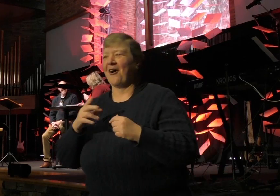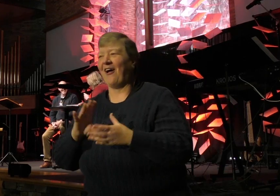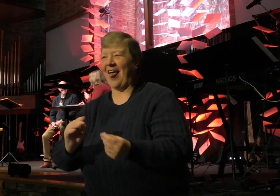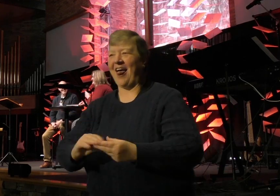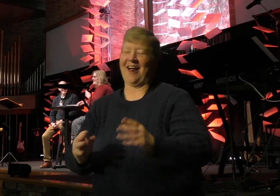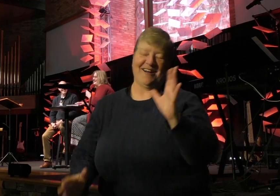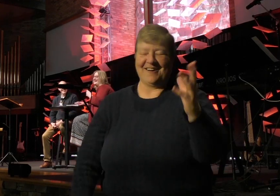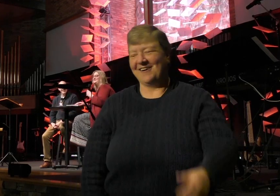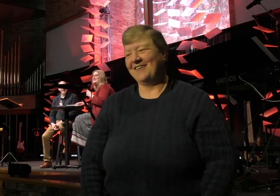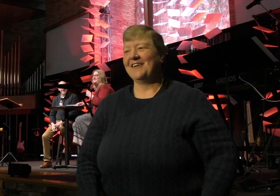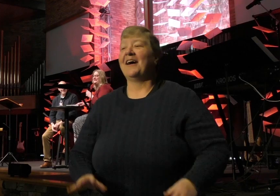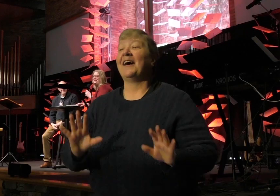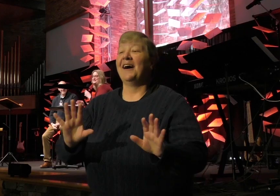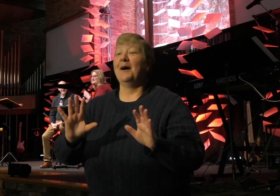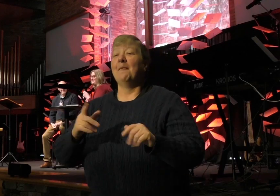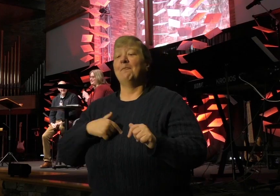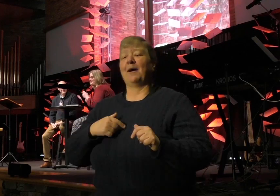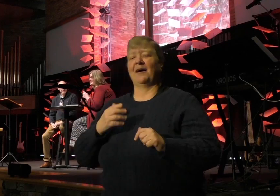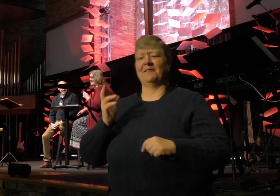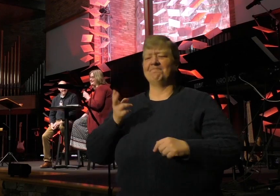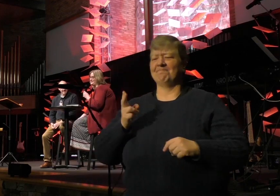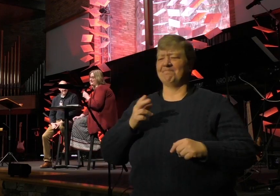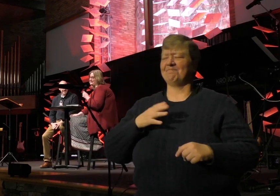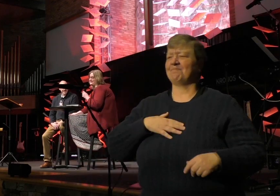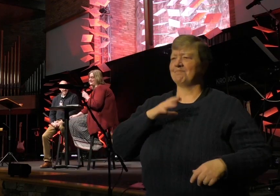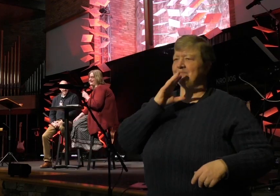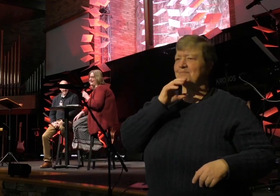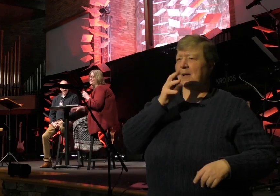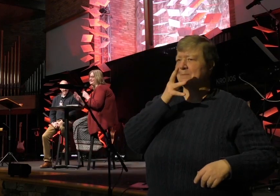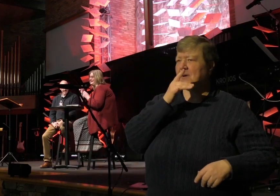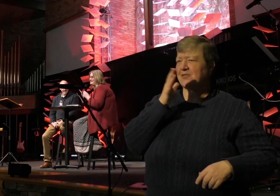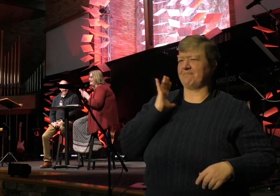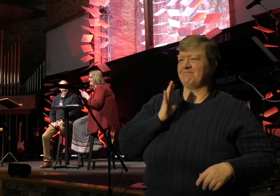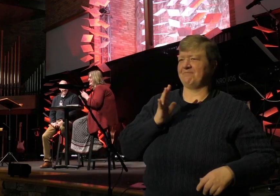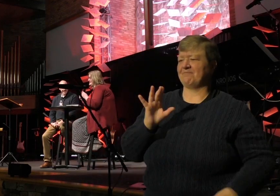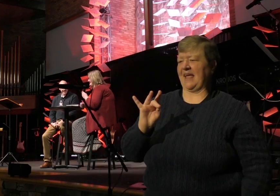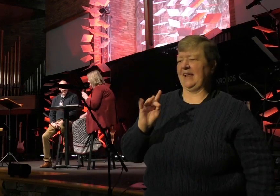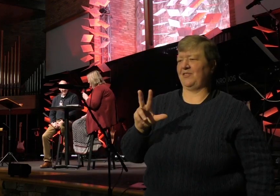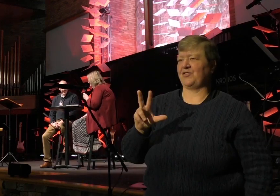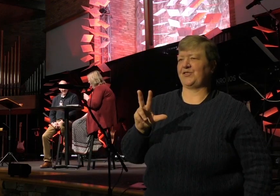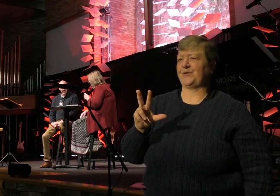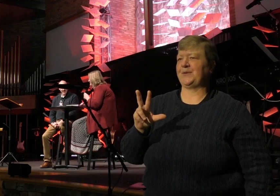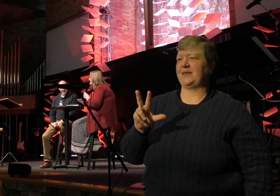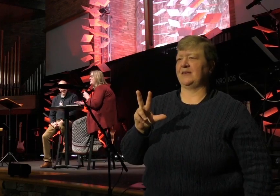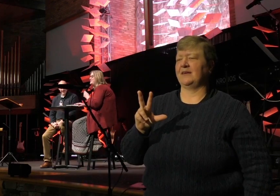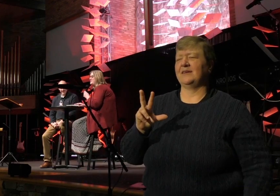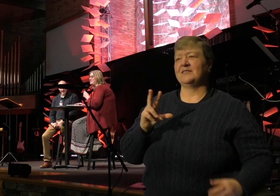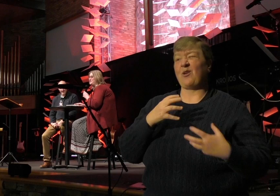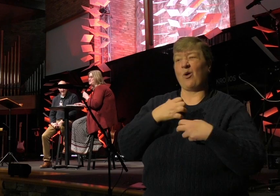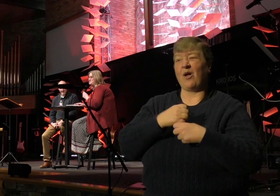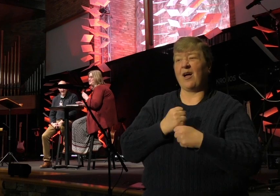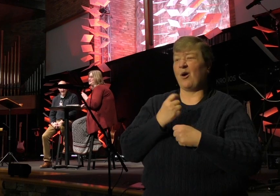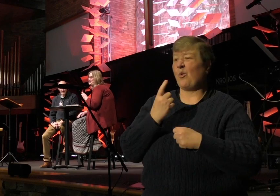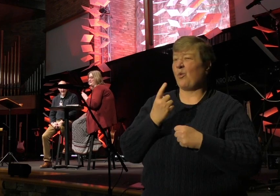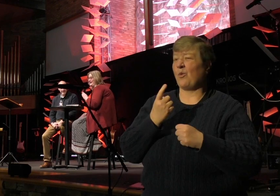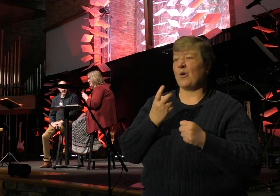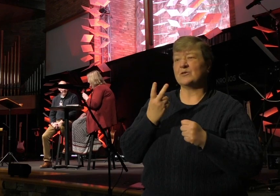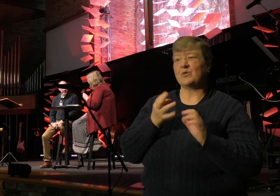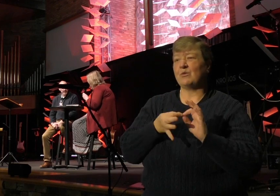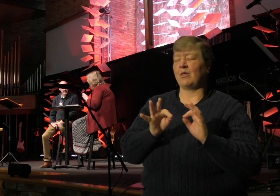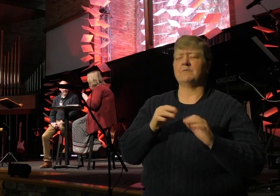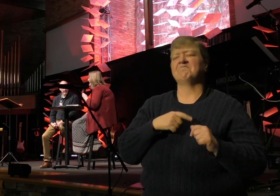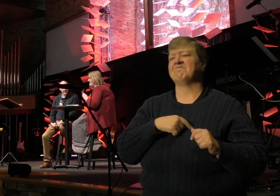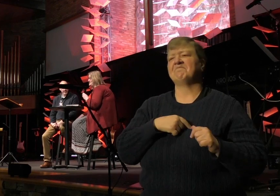know. But I have to give you a little history. My mother was 83, so you can't really tell it in a sentence or two. But my mother was born in Germany